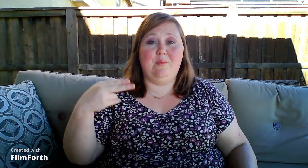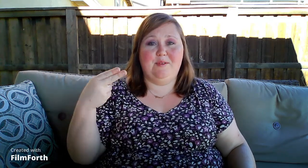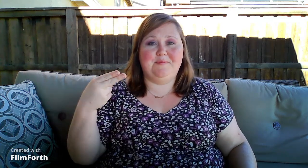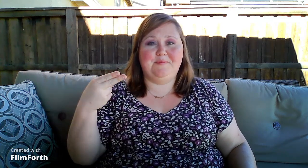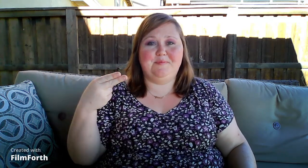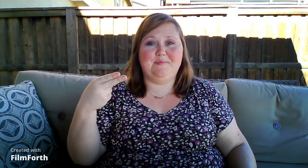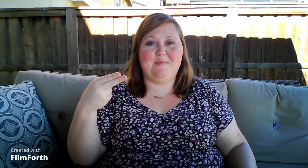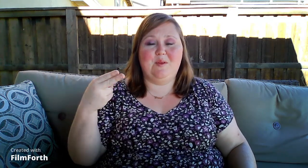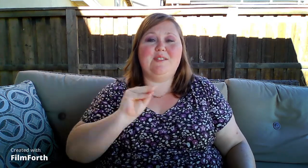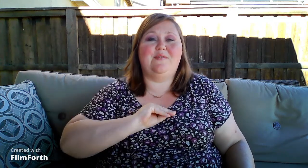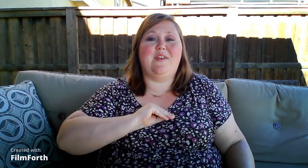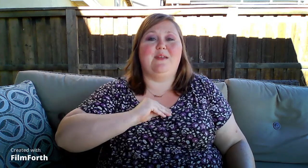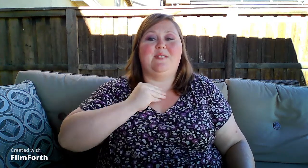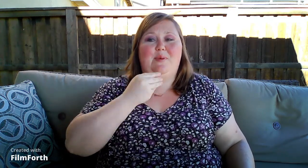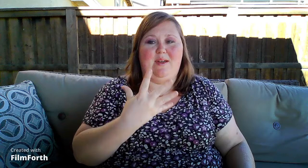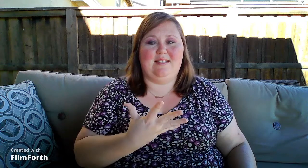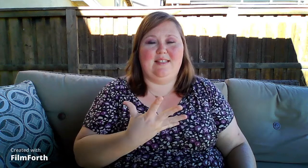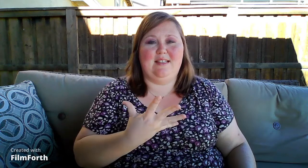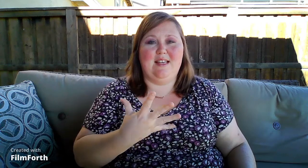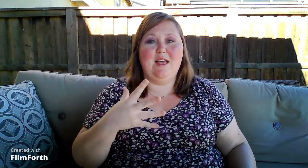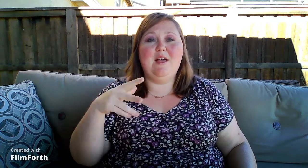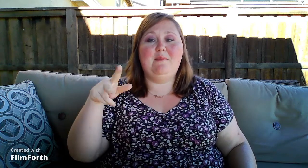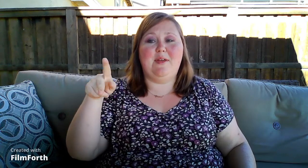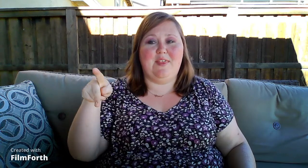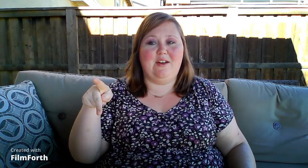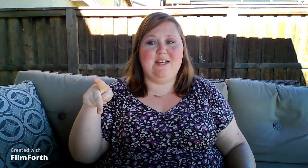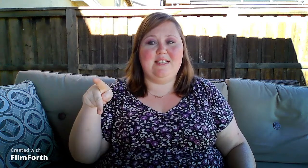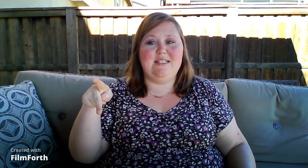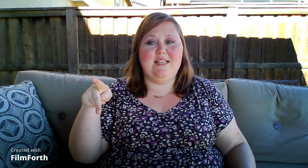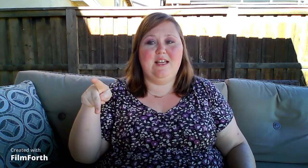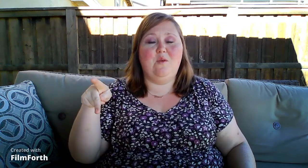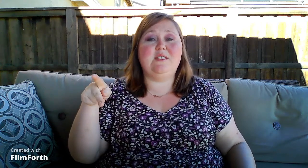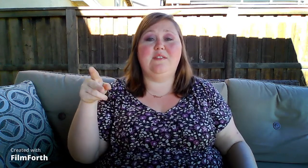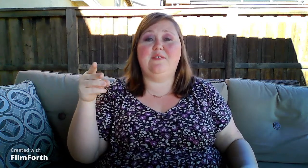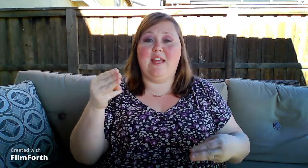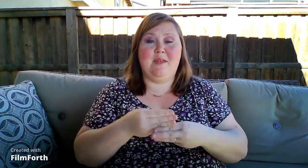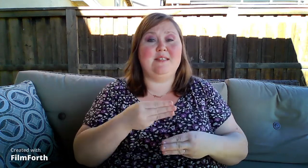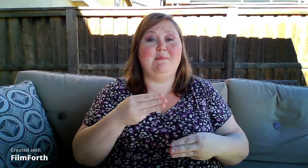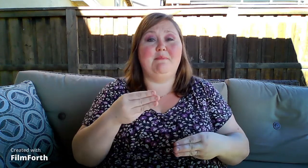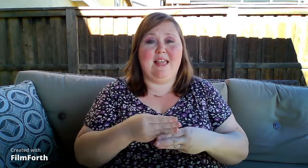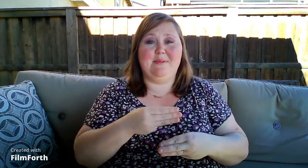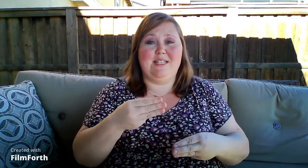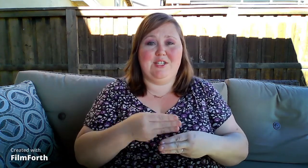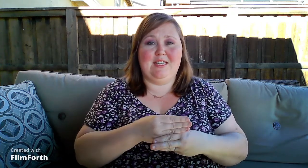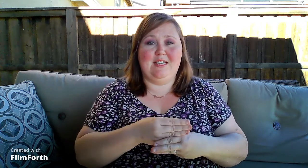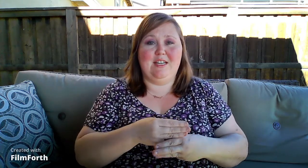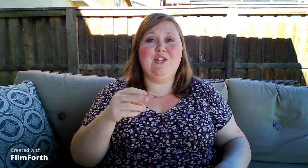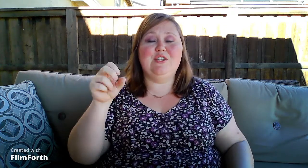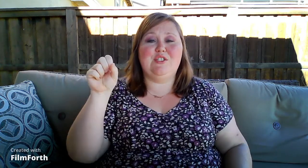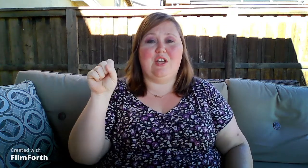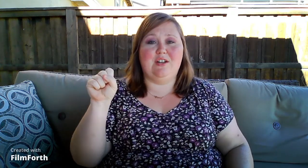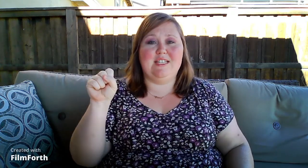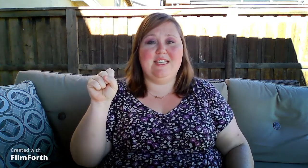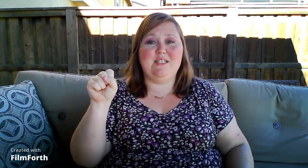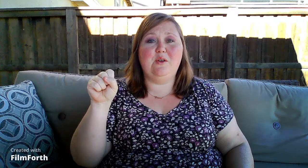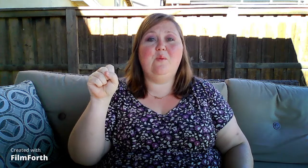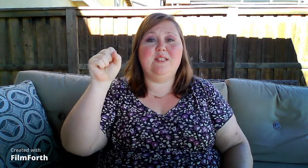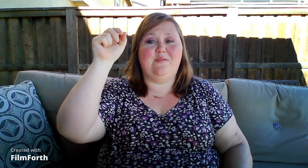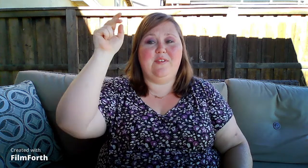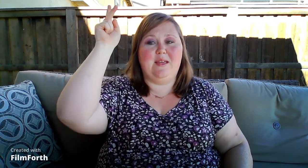Homer was a famous poet. Pythagoras was a famous mathematician. Socrates was a